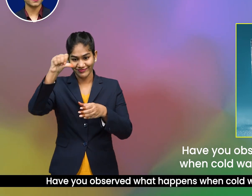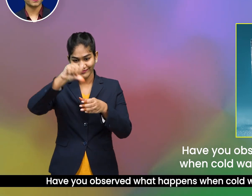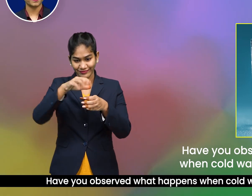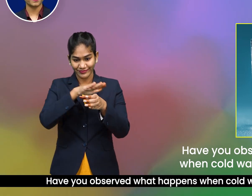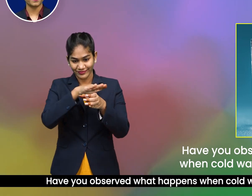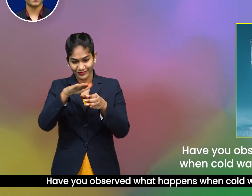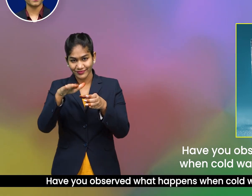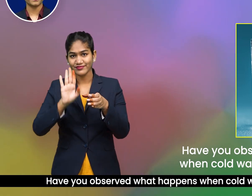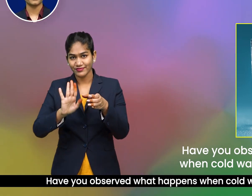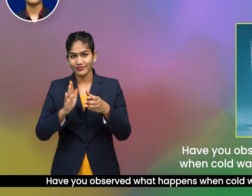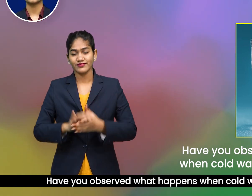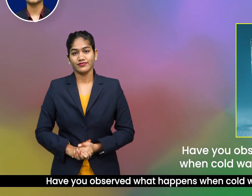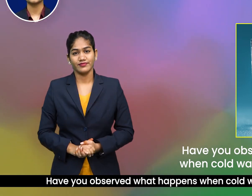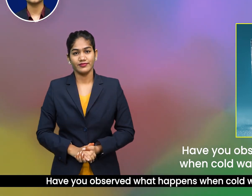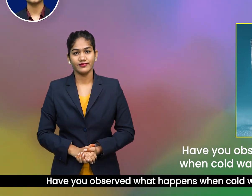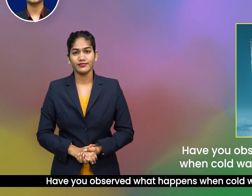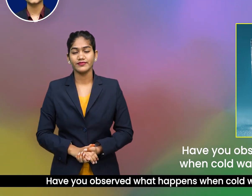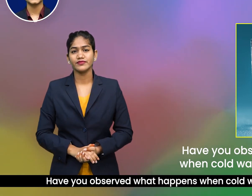glass?